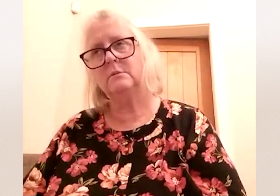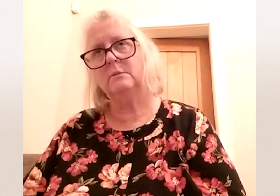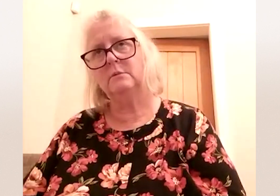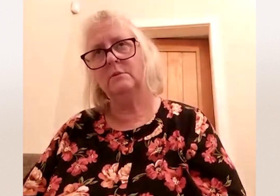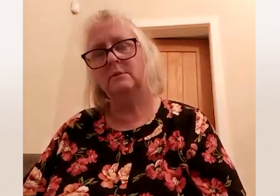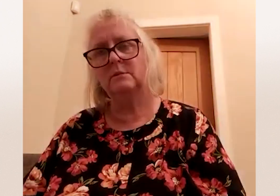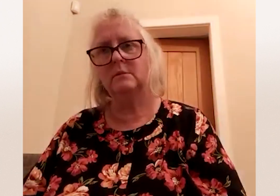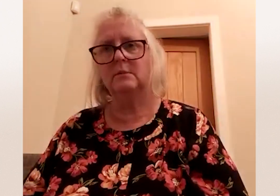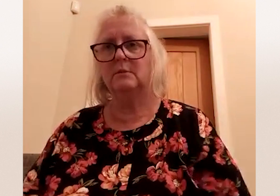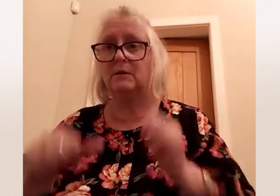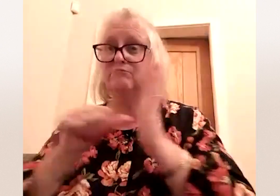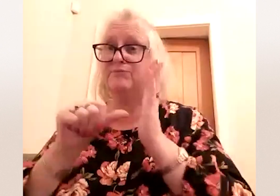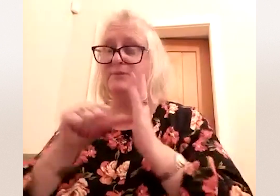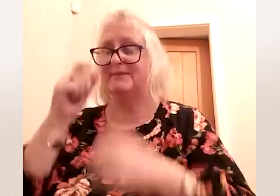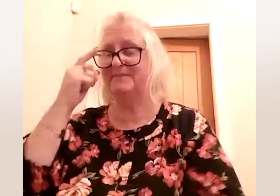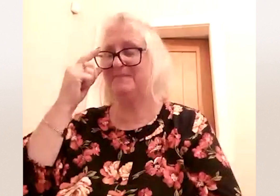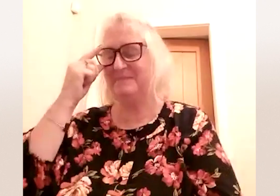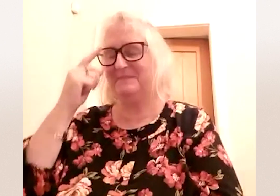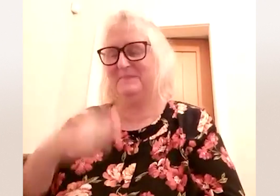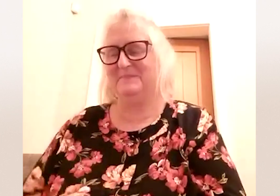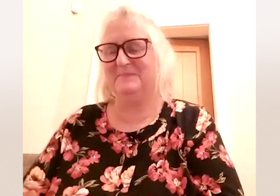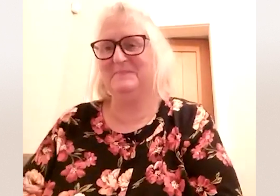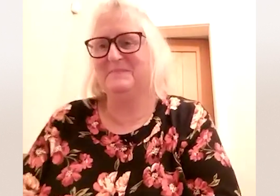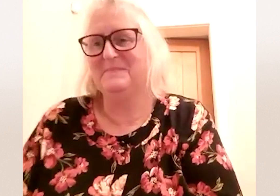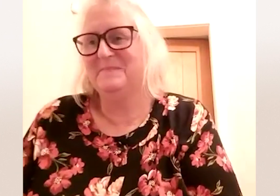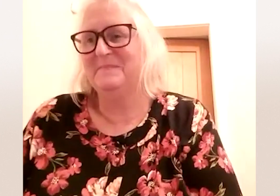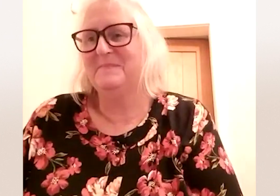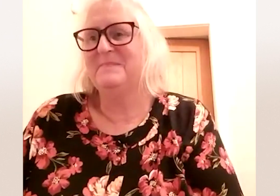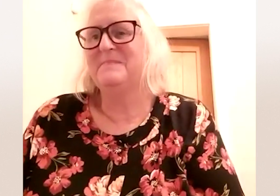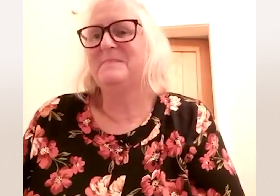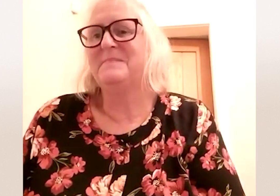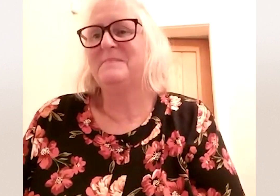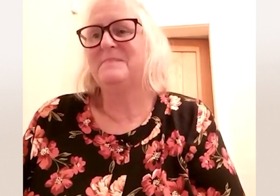you'd be thinking, I don't, you know, what? So it was a real problem for deaf people.